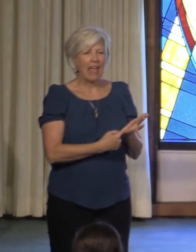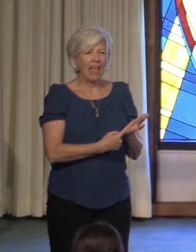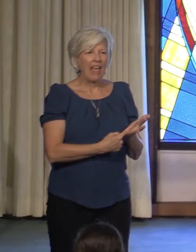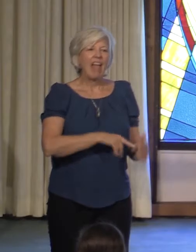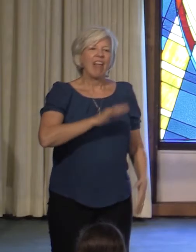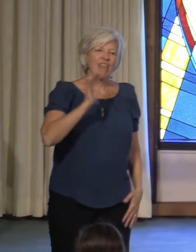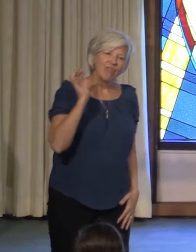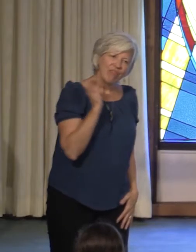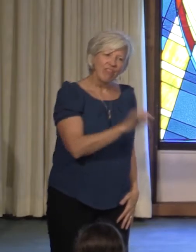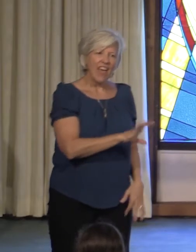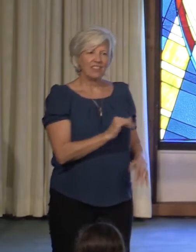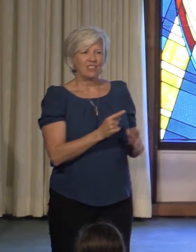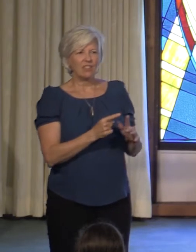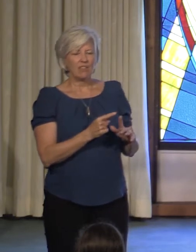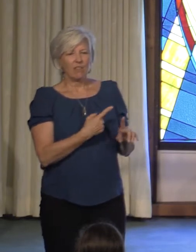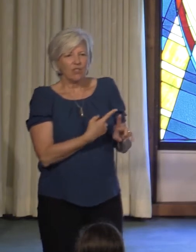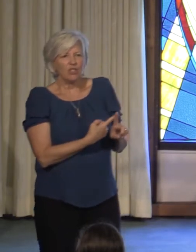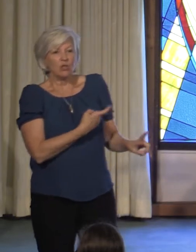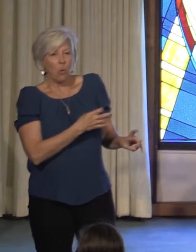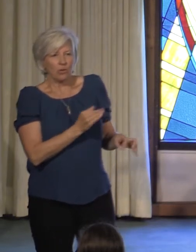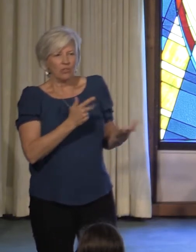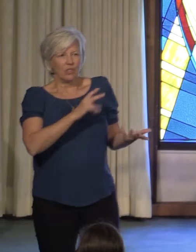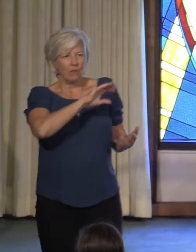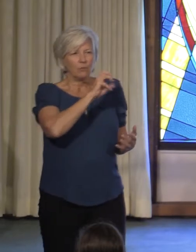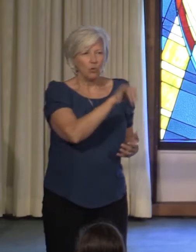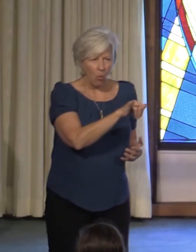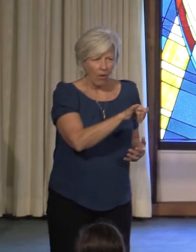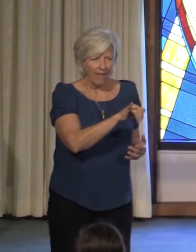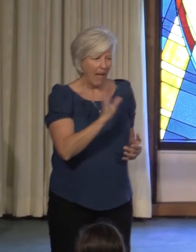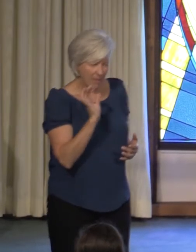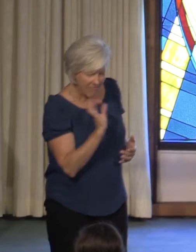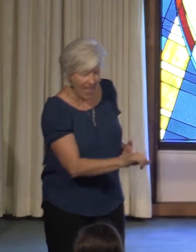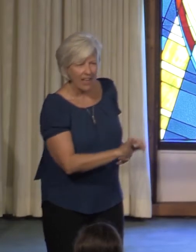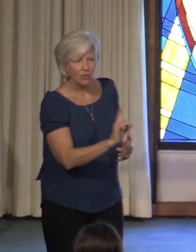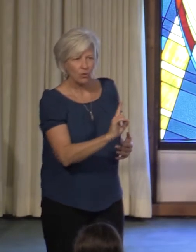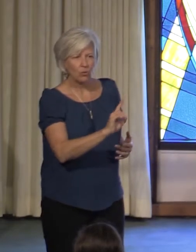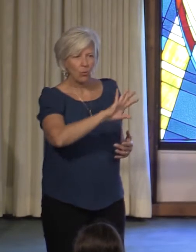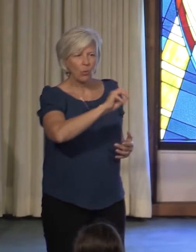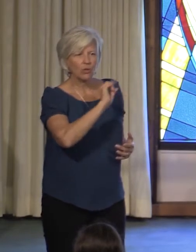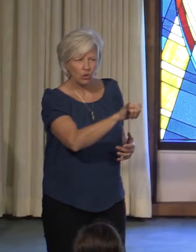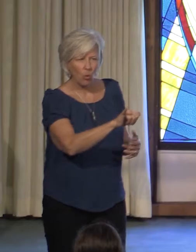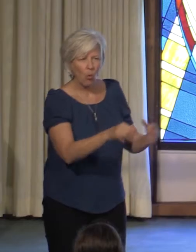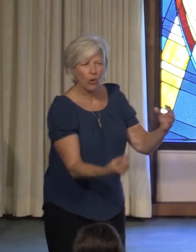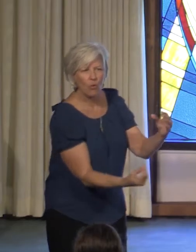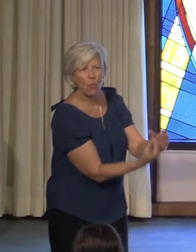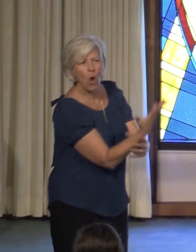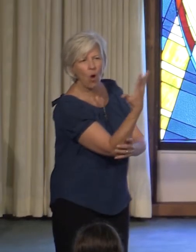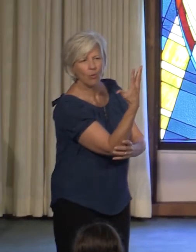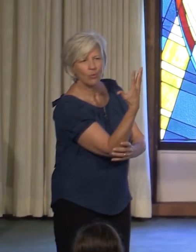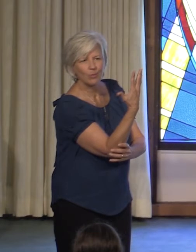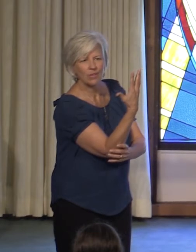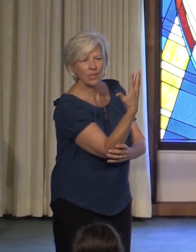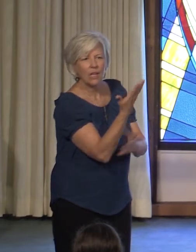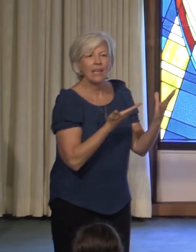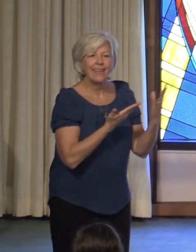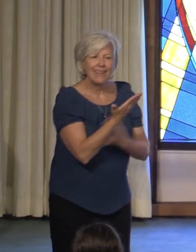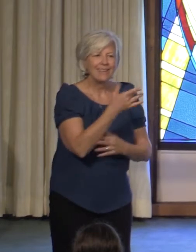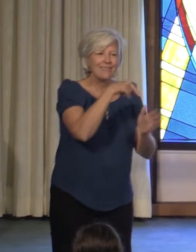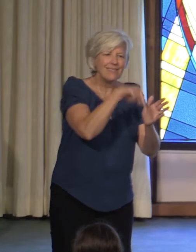That's the source of joy. That's kind of the planter that joy grows in, is in deep and meaningful